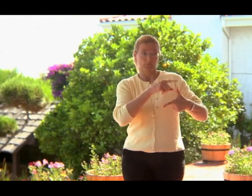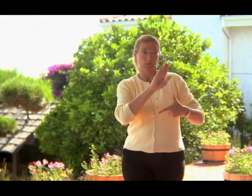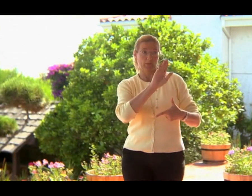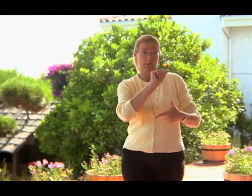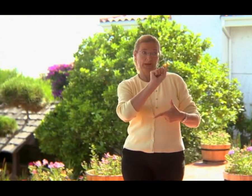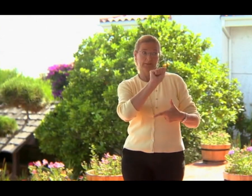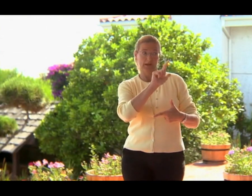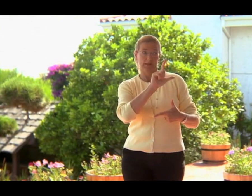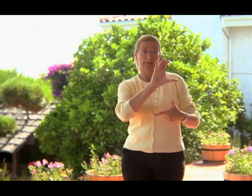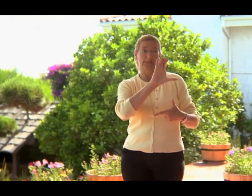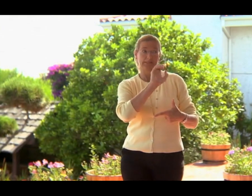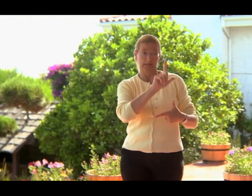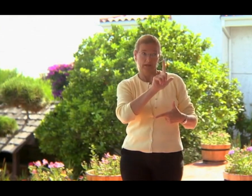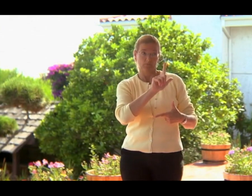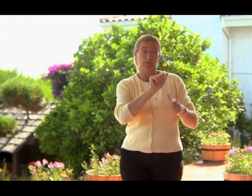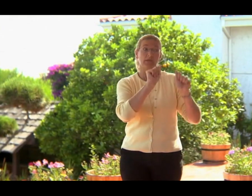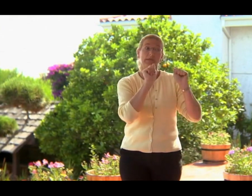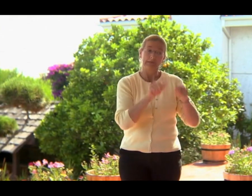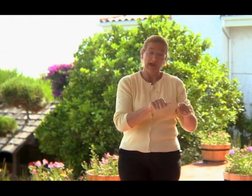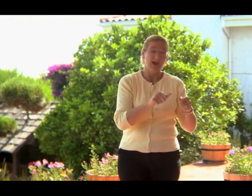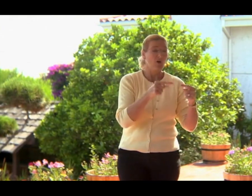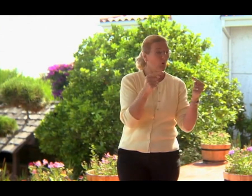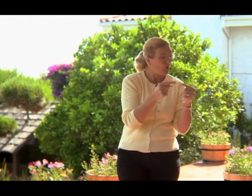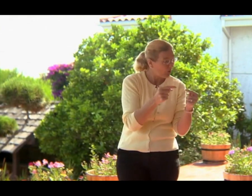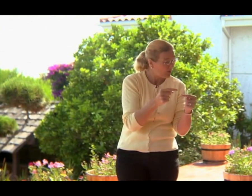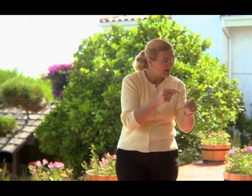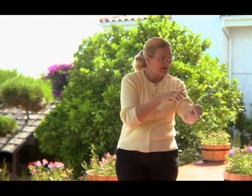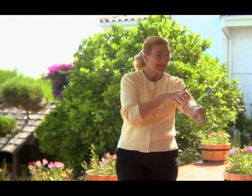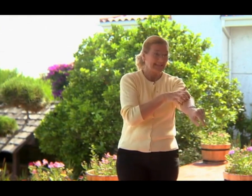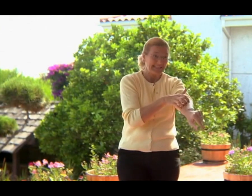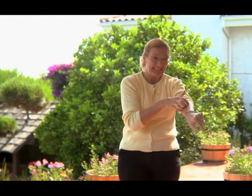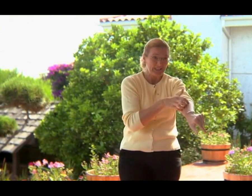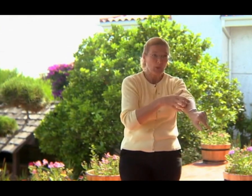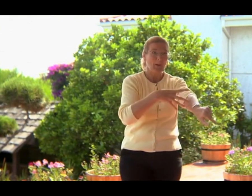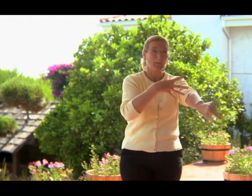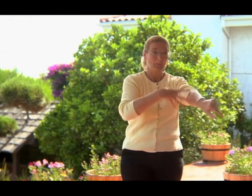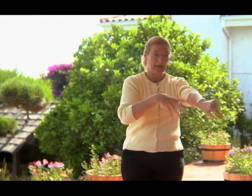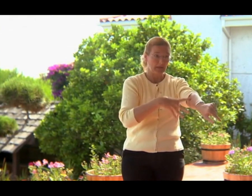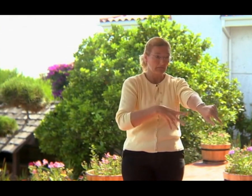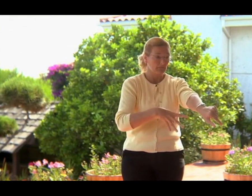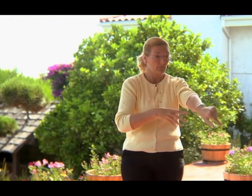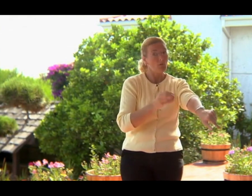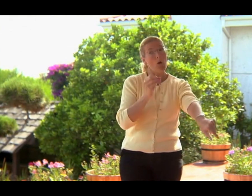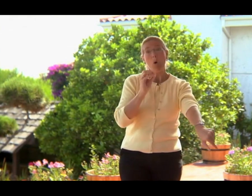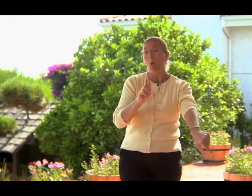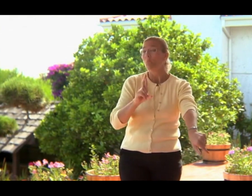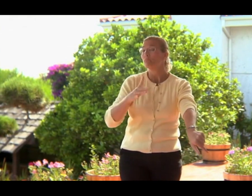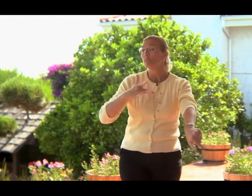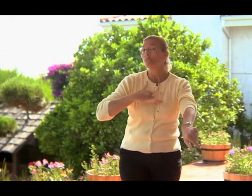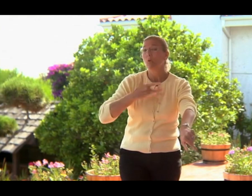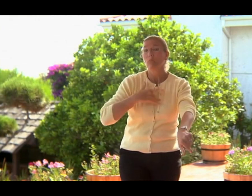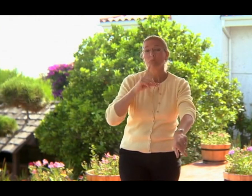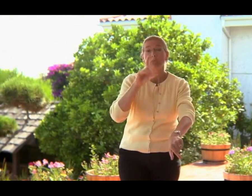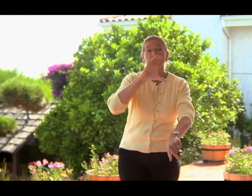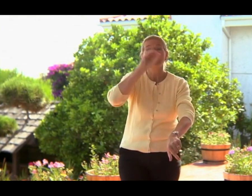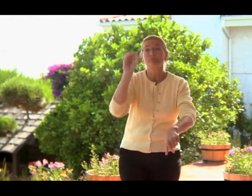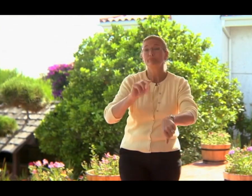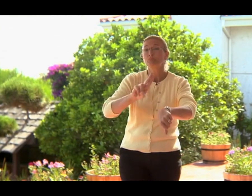Yes, basal cell skin cancer and squamous cell skin cancer can bleed, itch, or hurt. Or the skin can feel